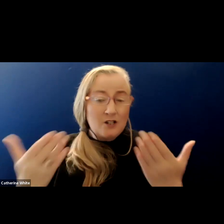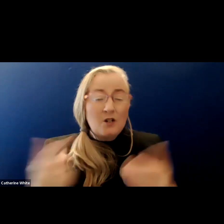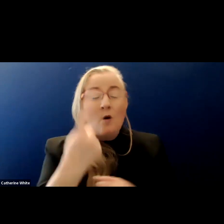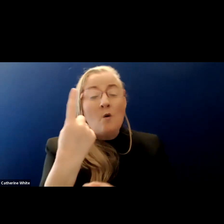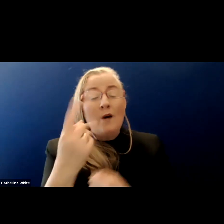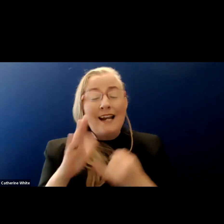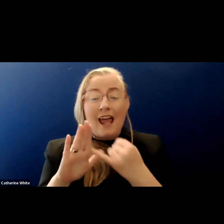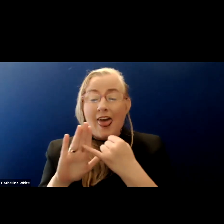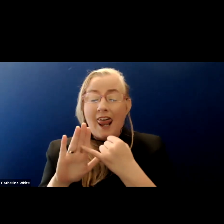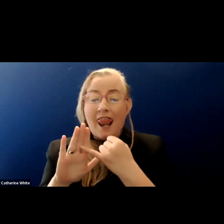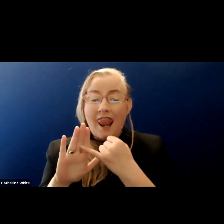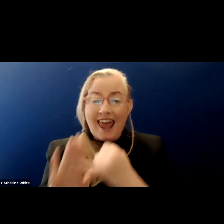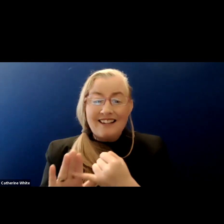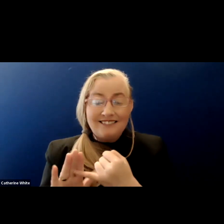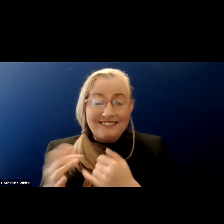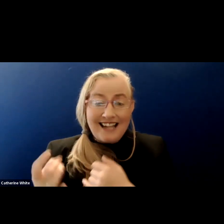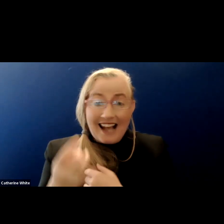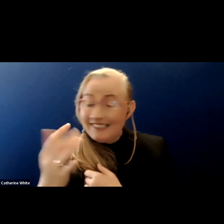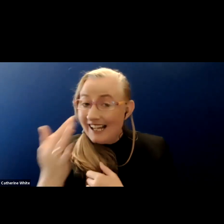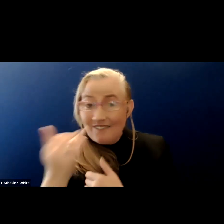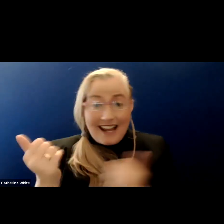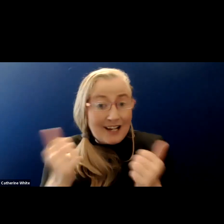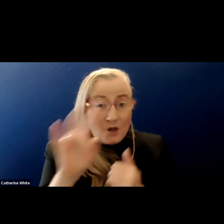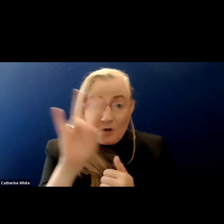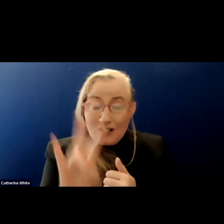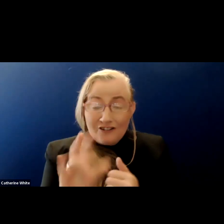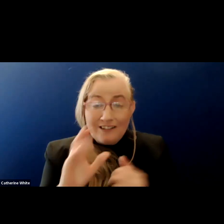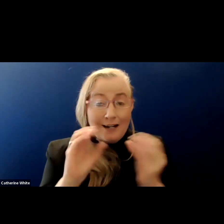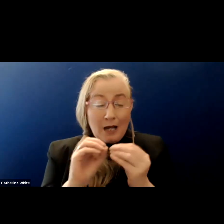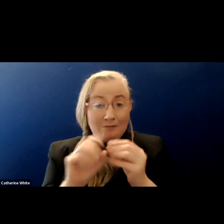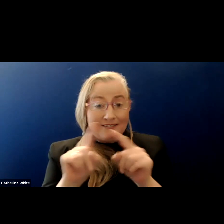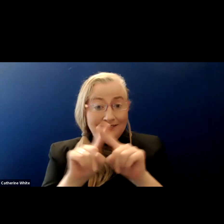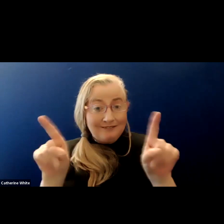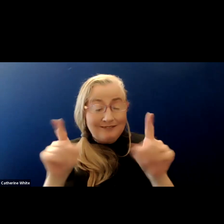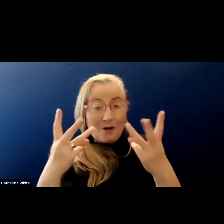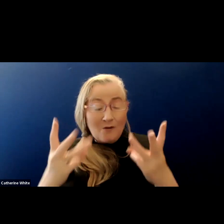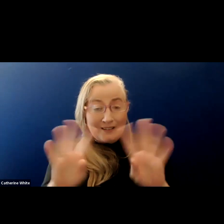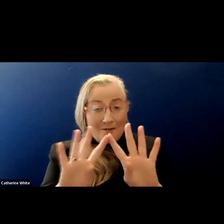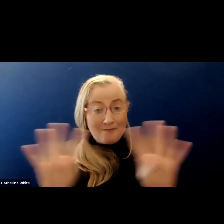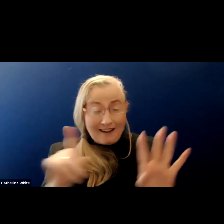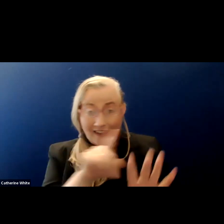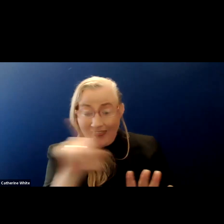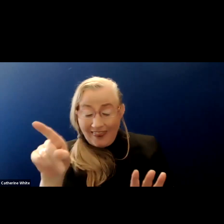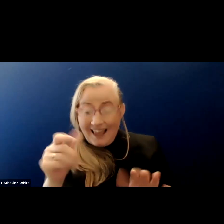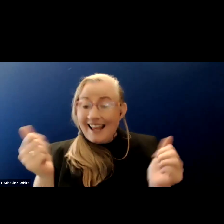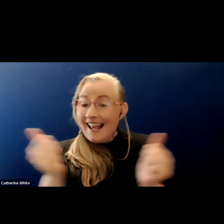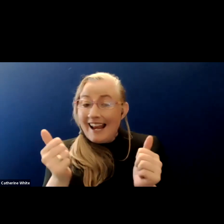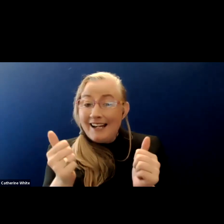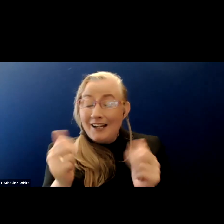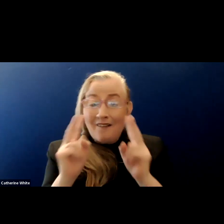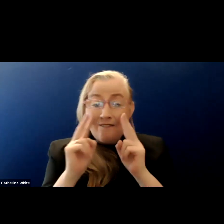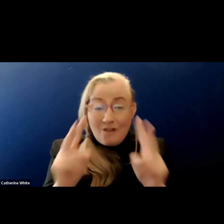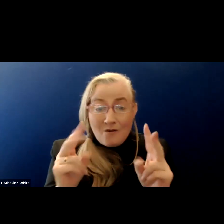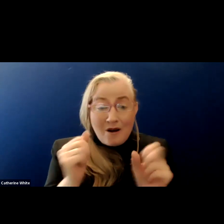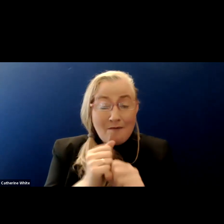last ask if there's any questions or comments that anyone would like to make to our panel, or any observations people